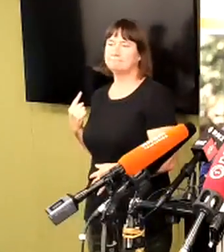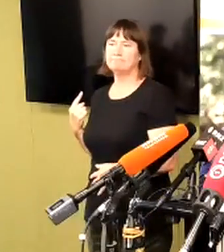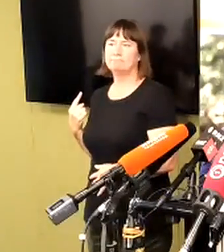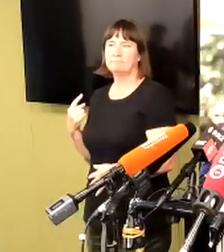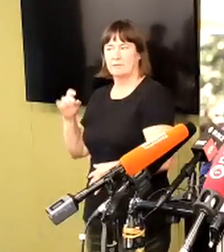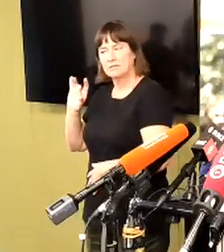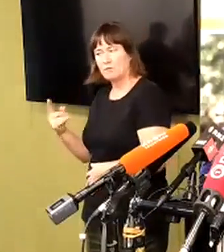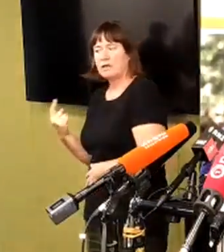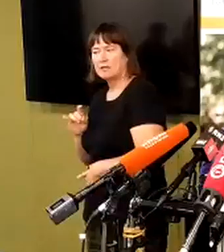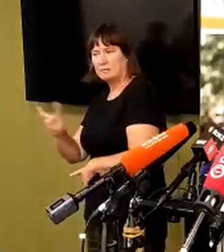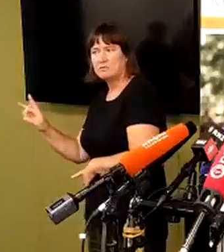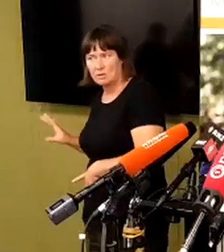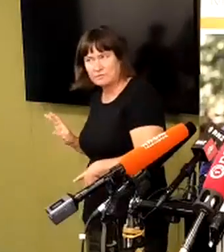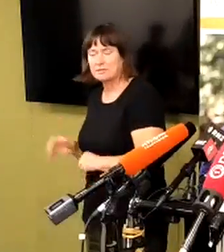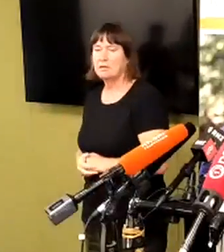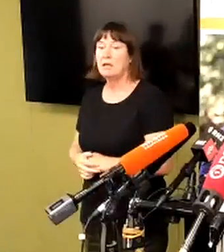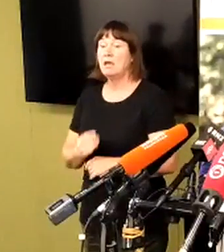began. And